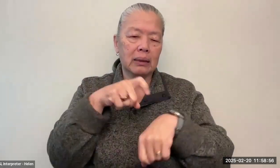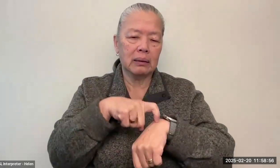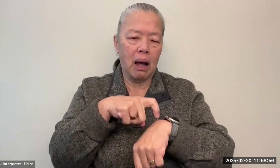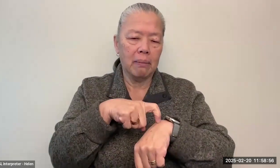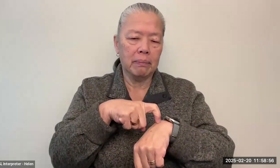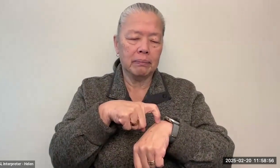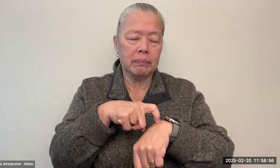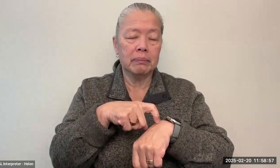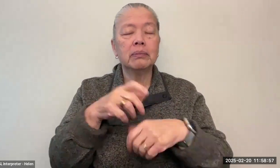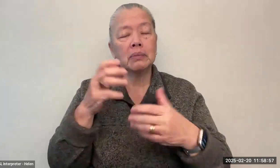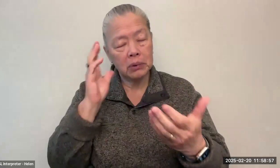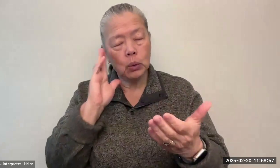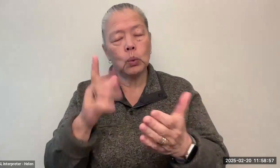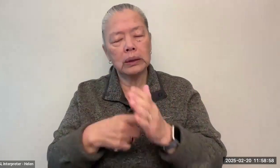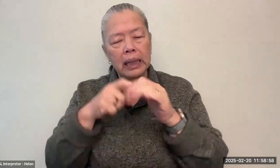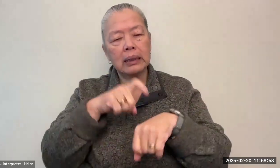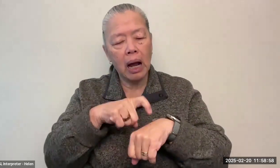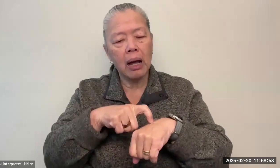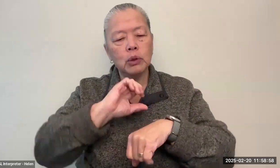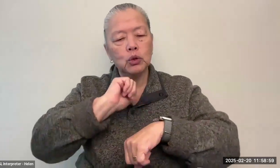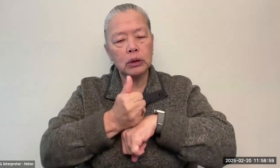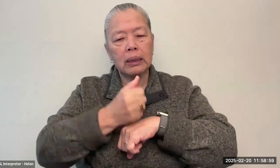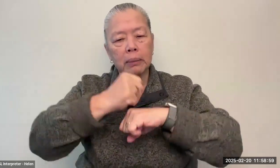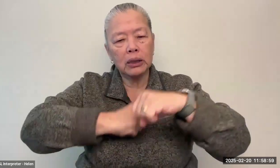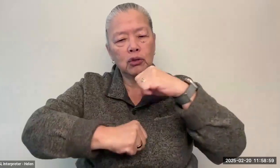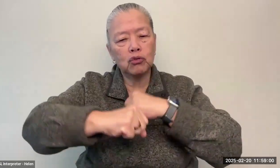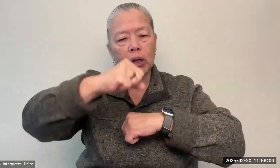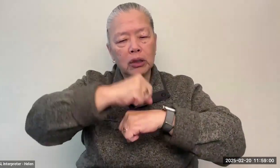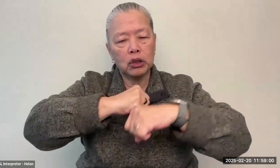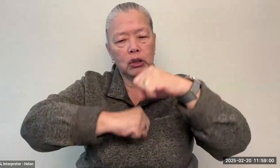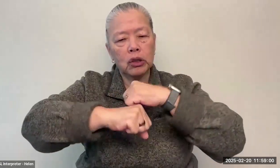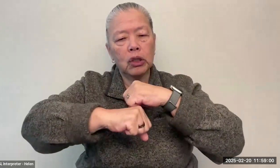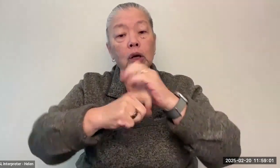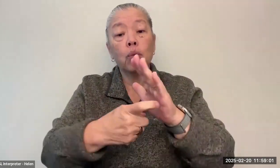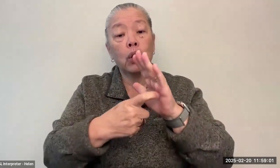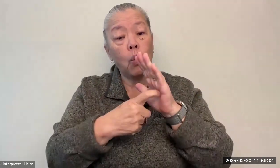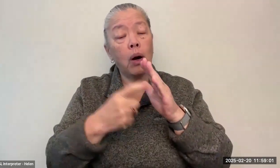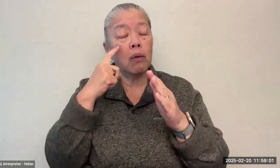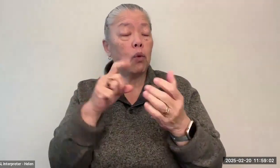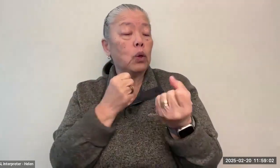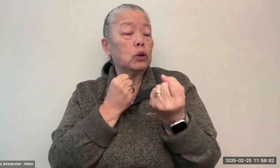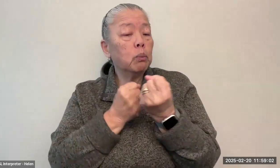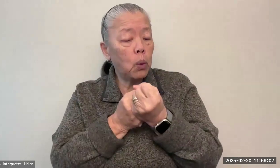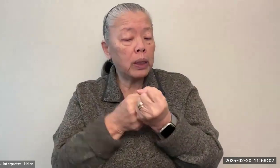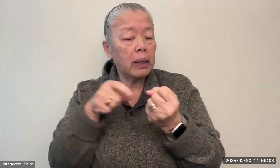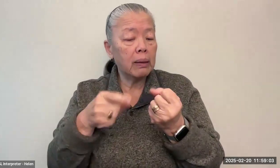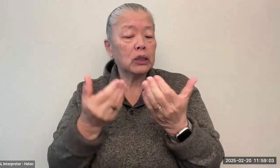take time for us to build the structures that are needed to support this new way of